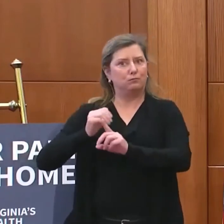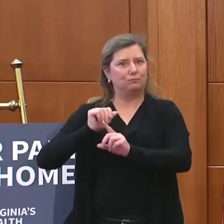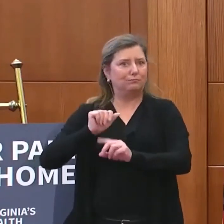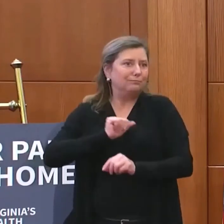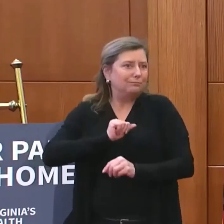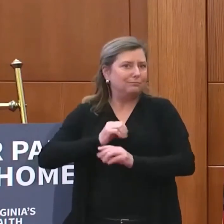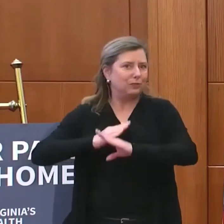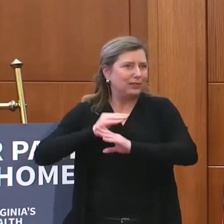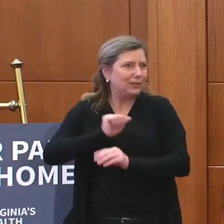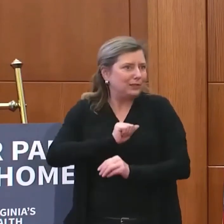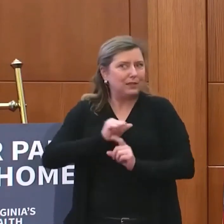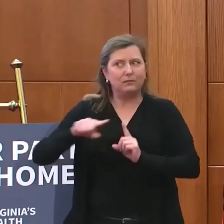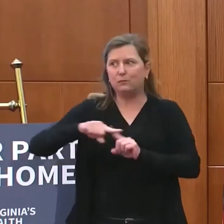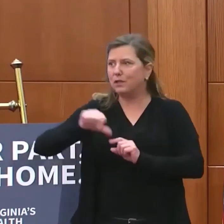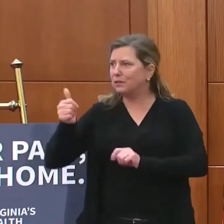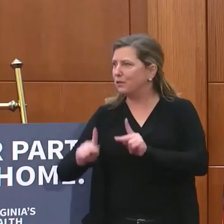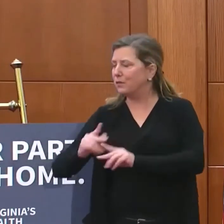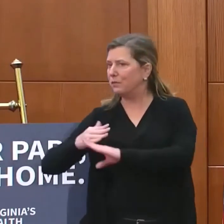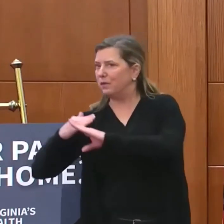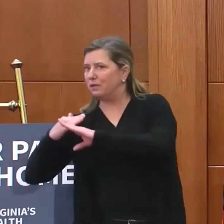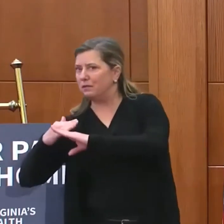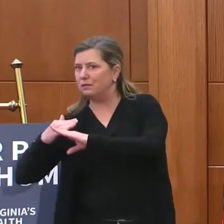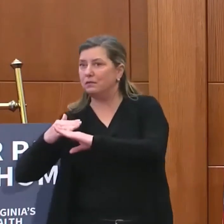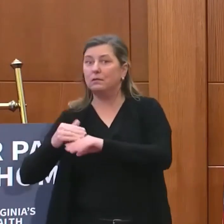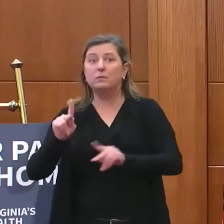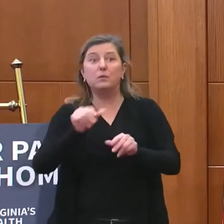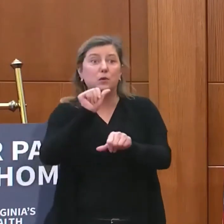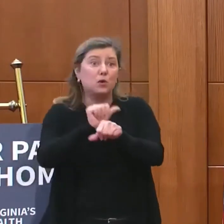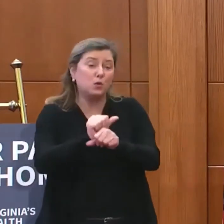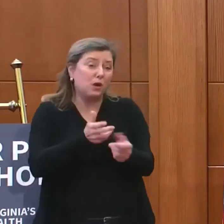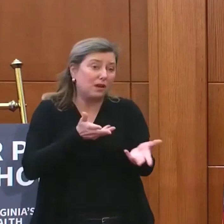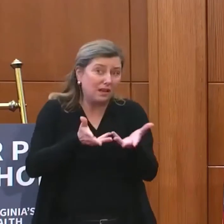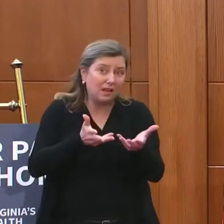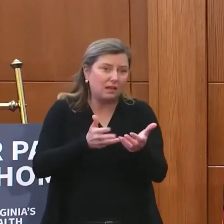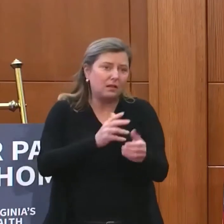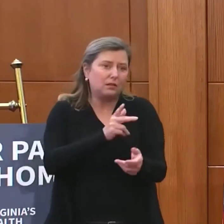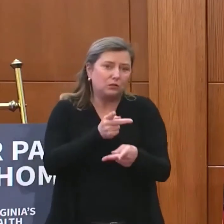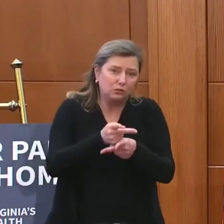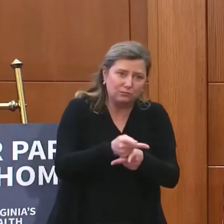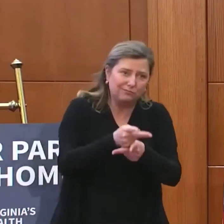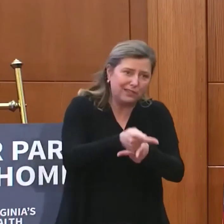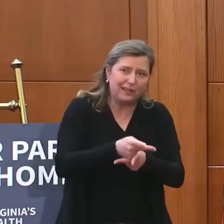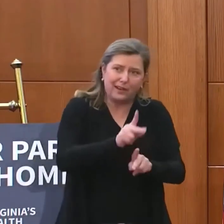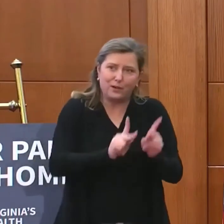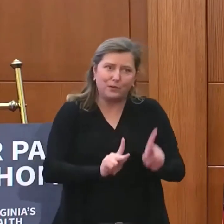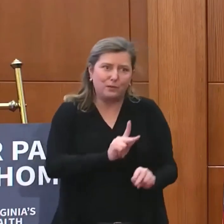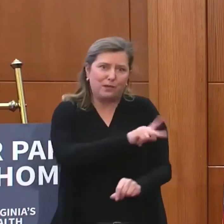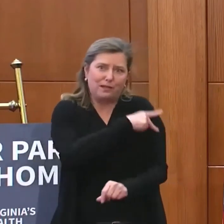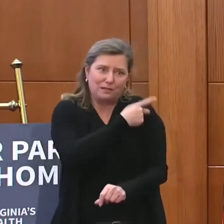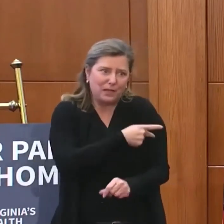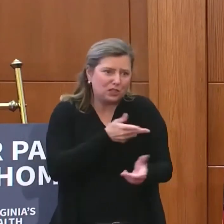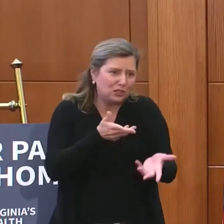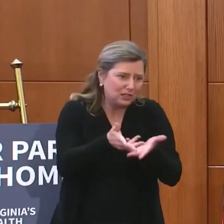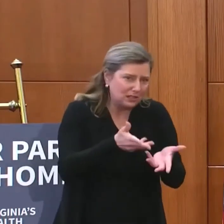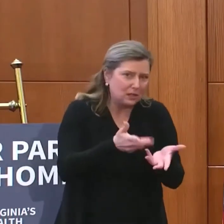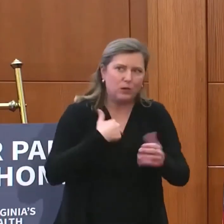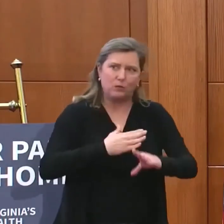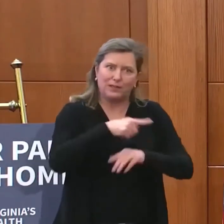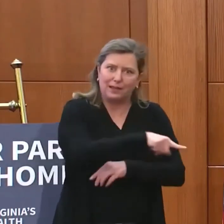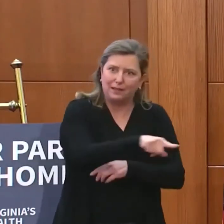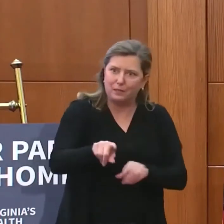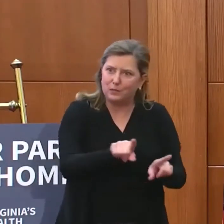protect other people. We protect our healthcare workers who are on the front lines every day fighting a battle for